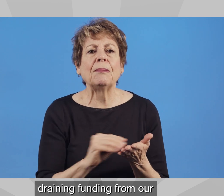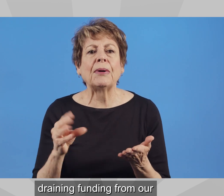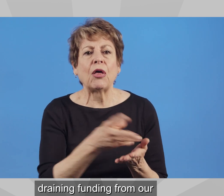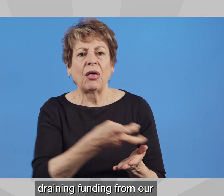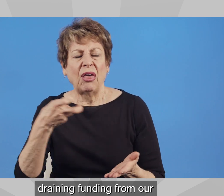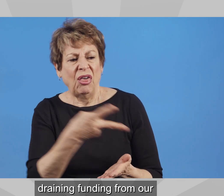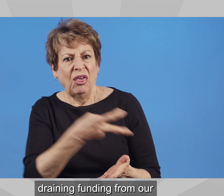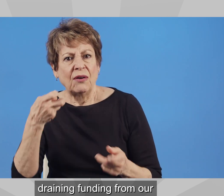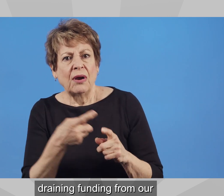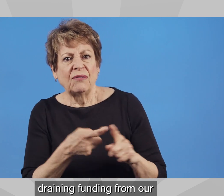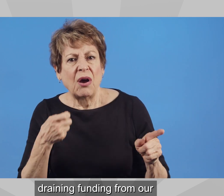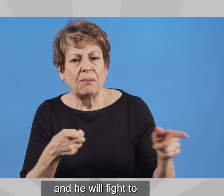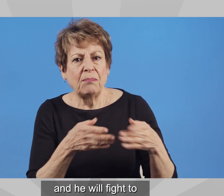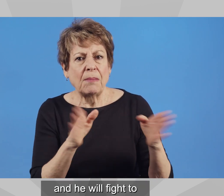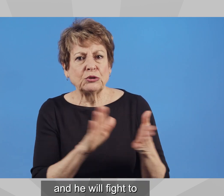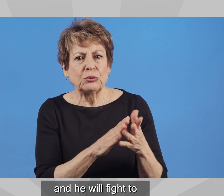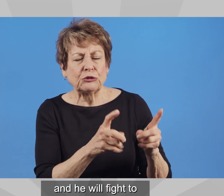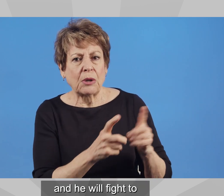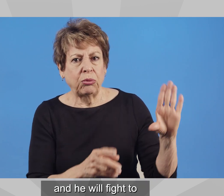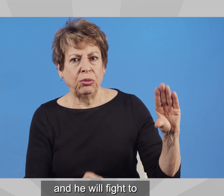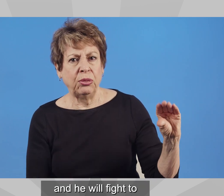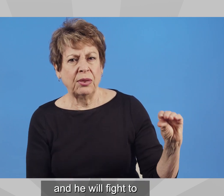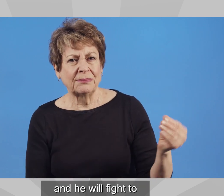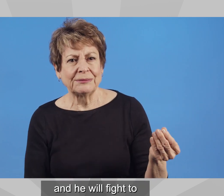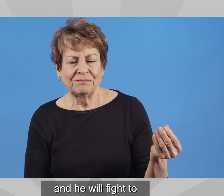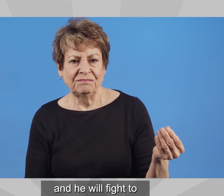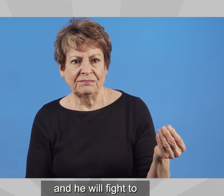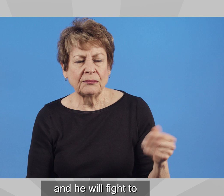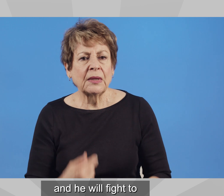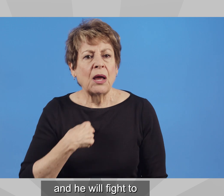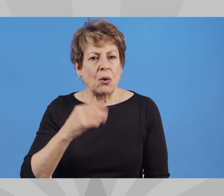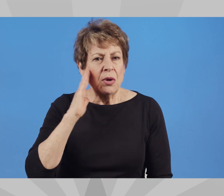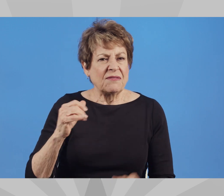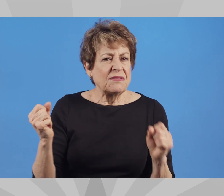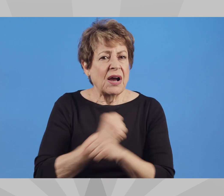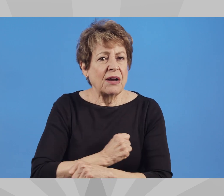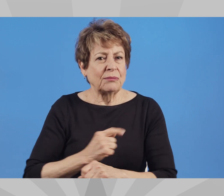our public school districts, and he will fight to protect abortion rights.